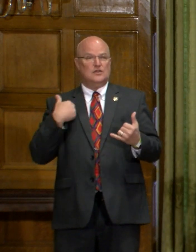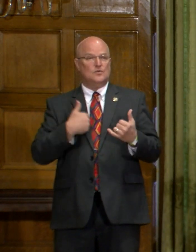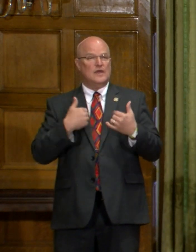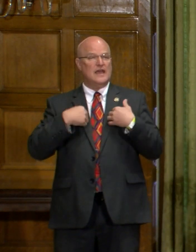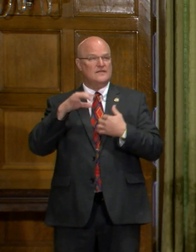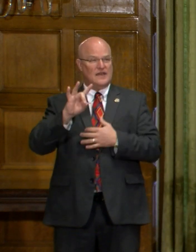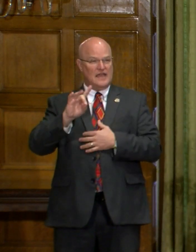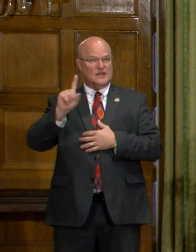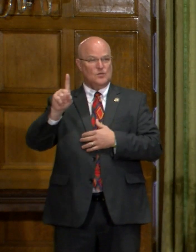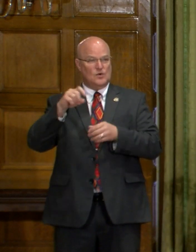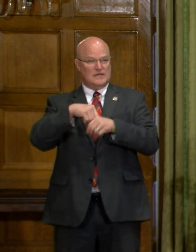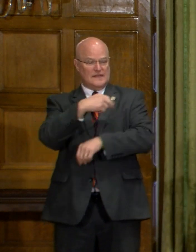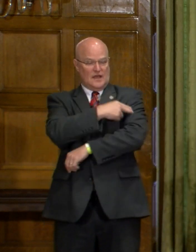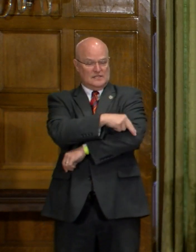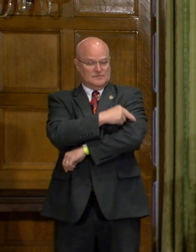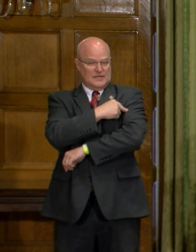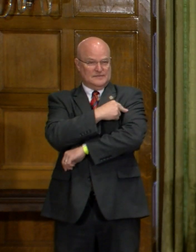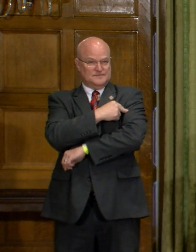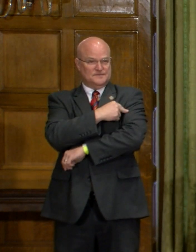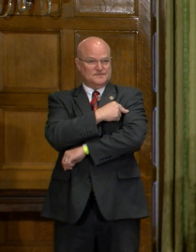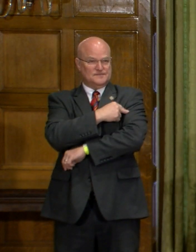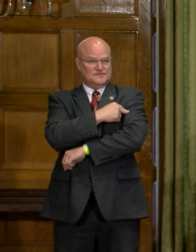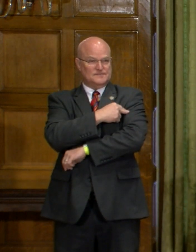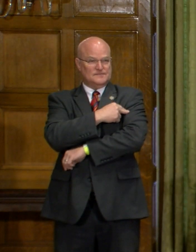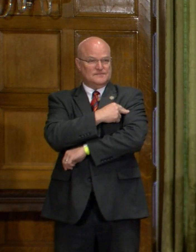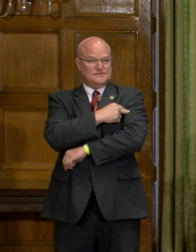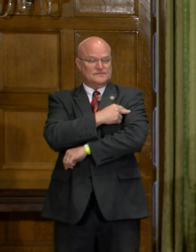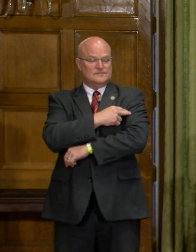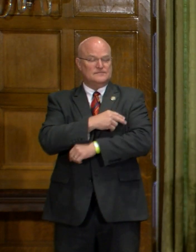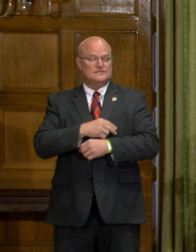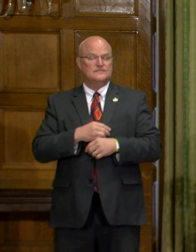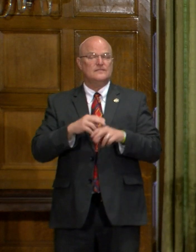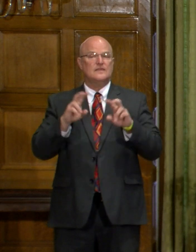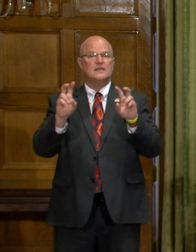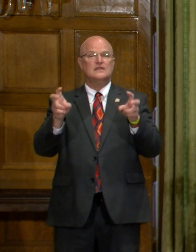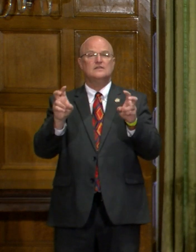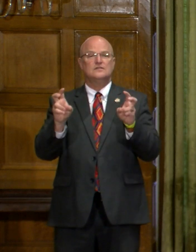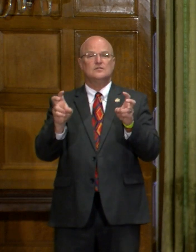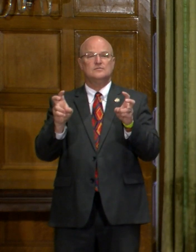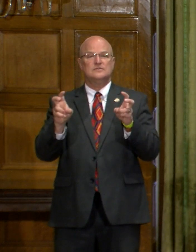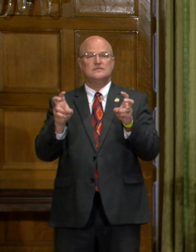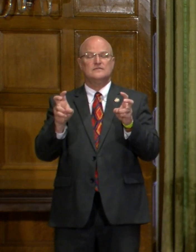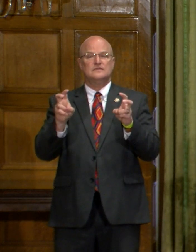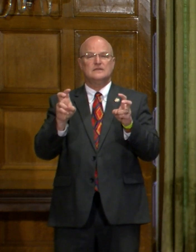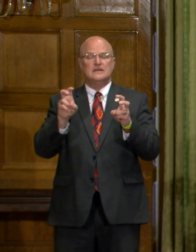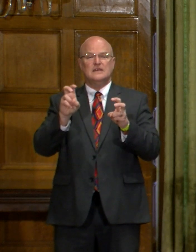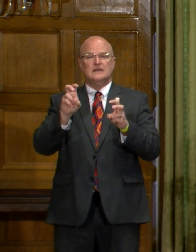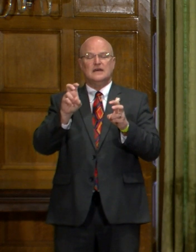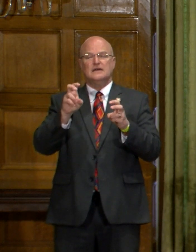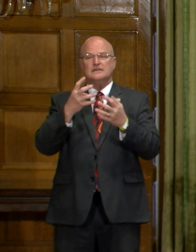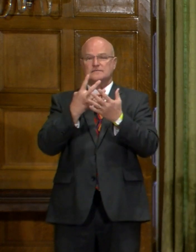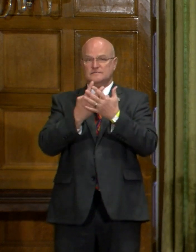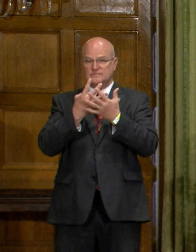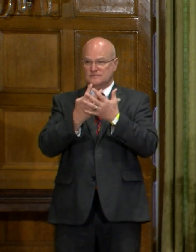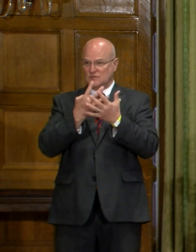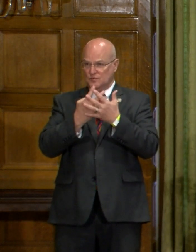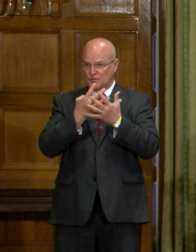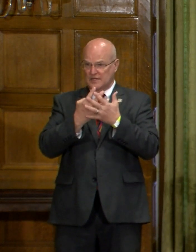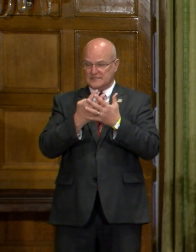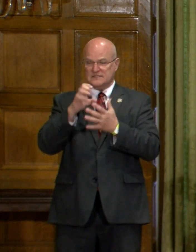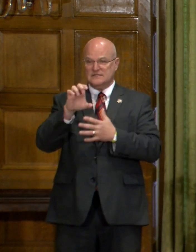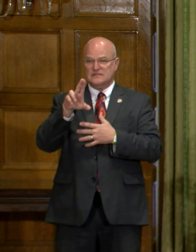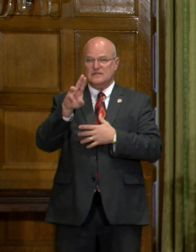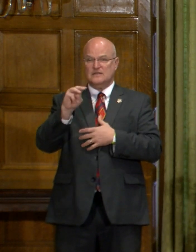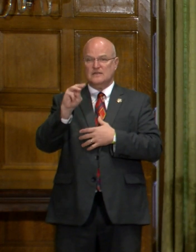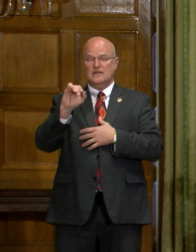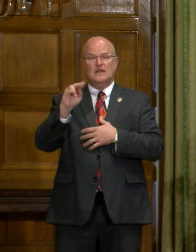have 81 hospitalizations. In terms of Cummins Prison, I would